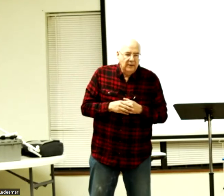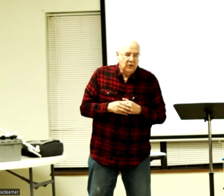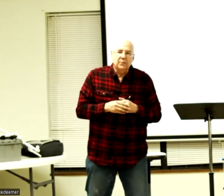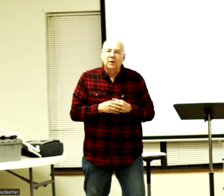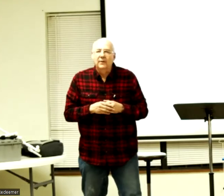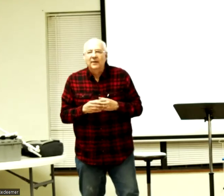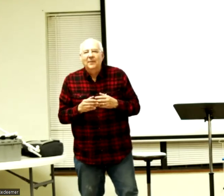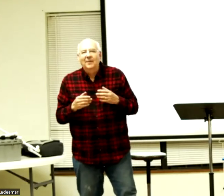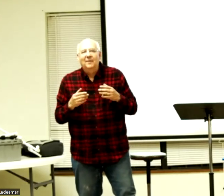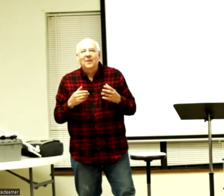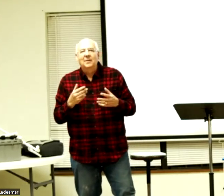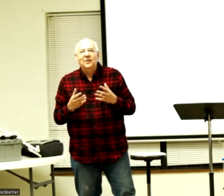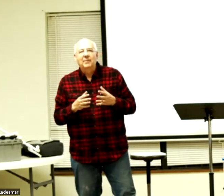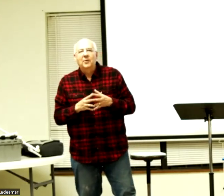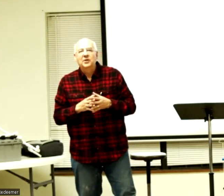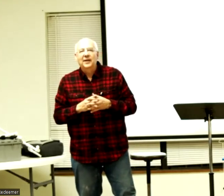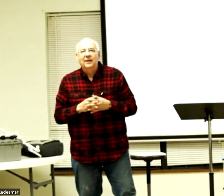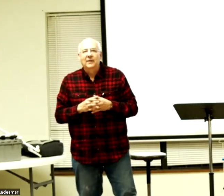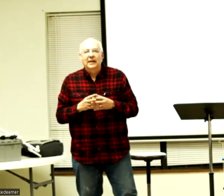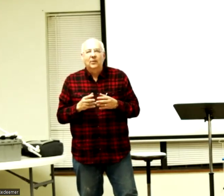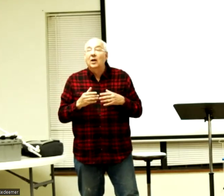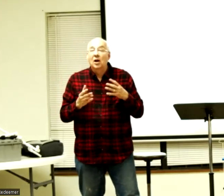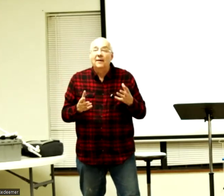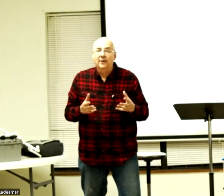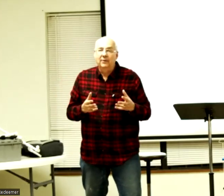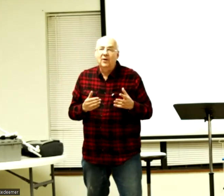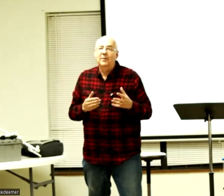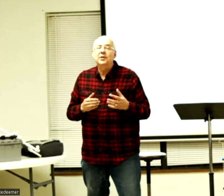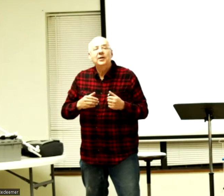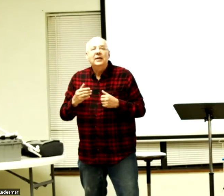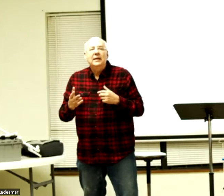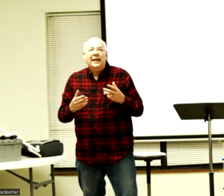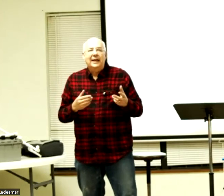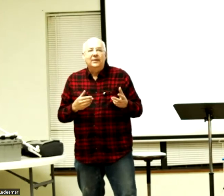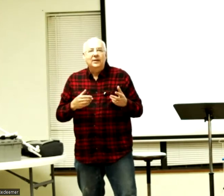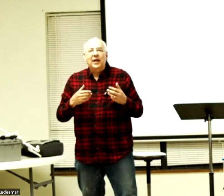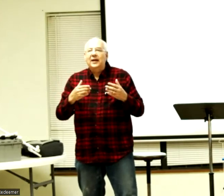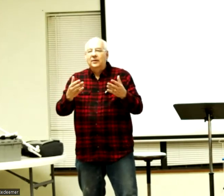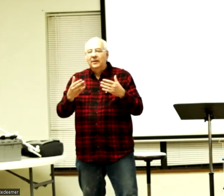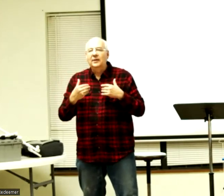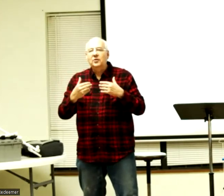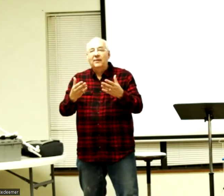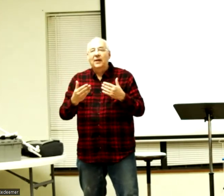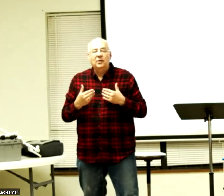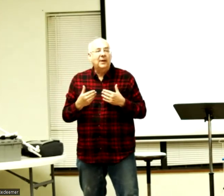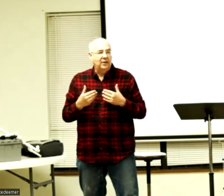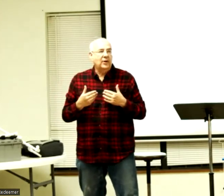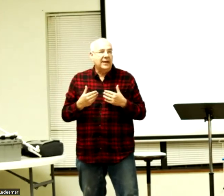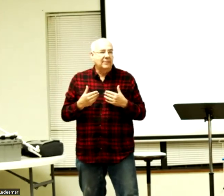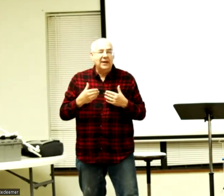It's just more convenient. My mom's family wasn't that well off. They were farmers, and she had to travel actually by